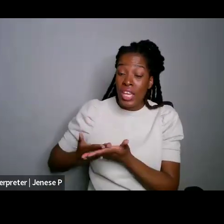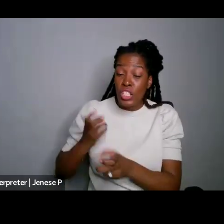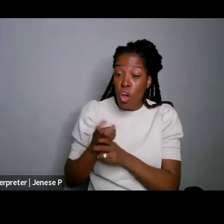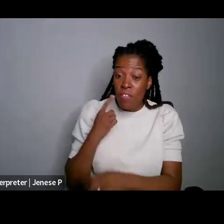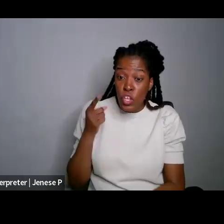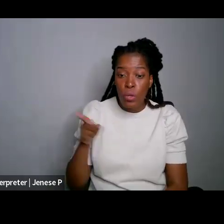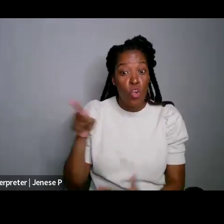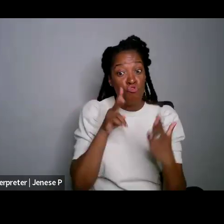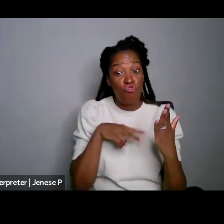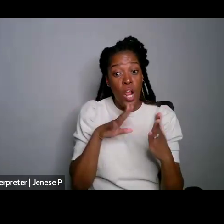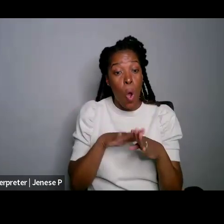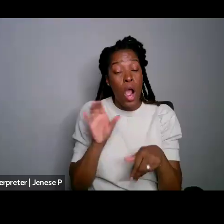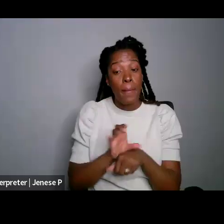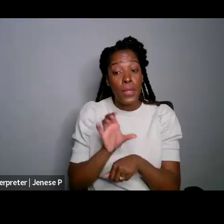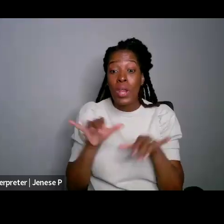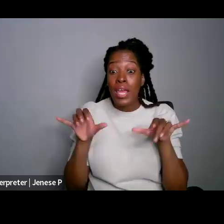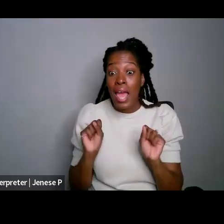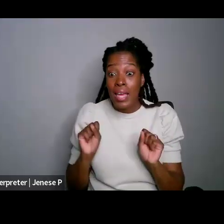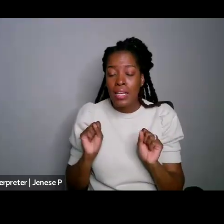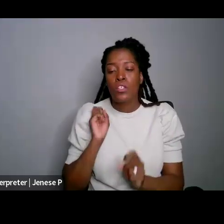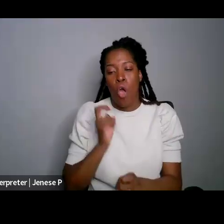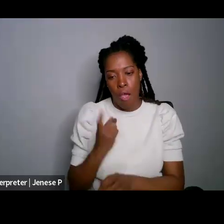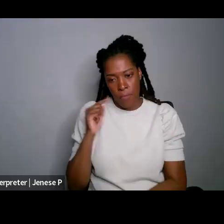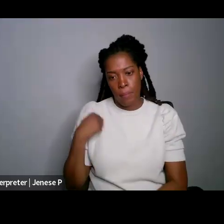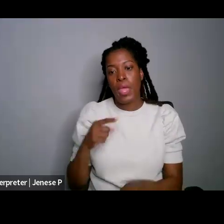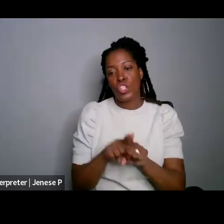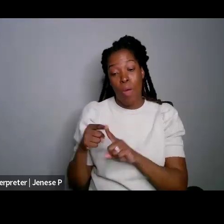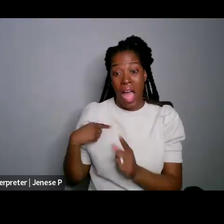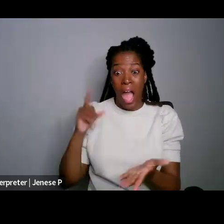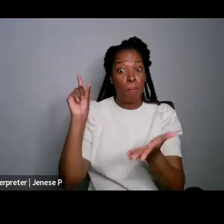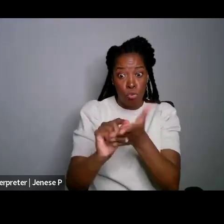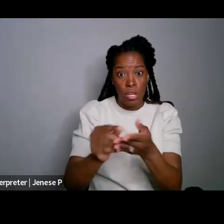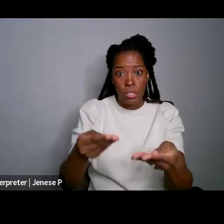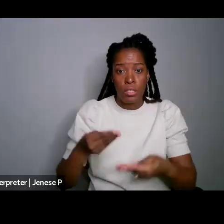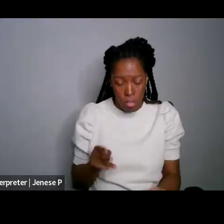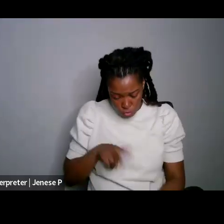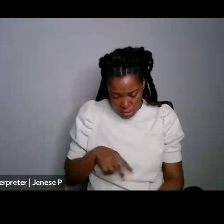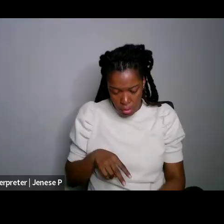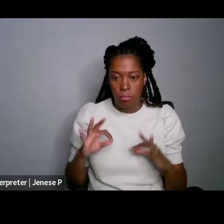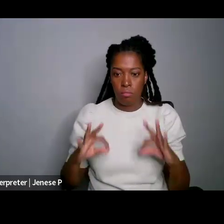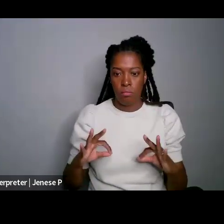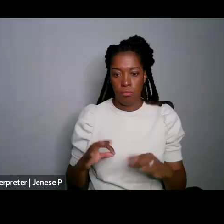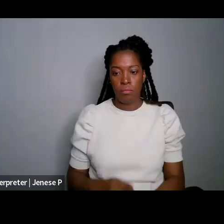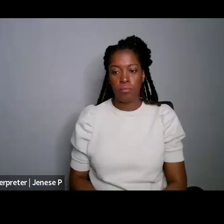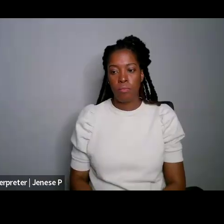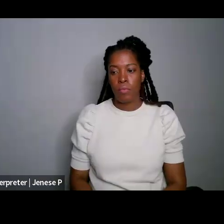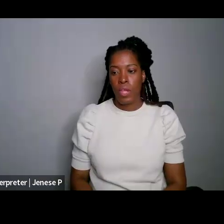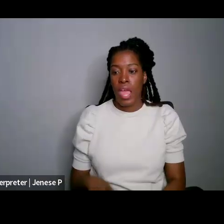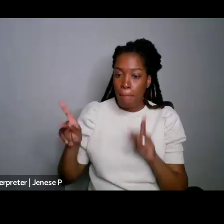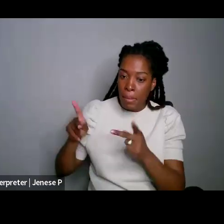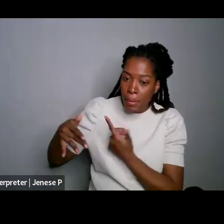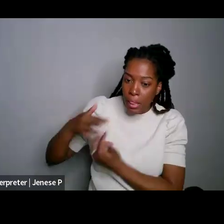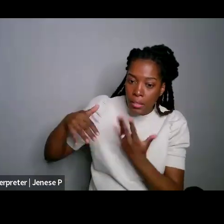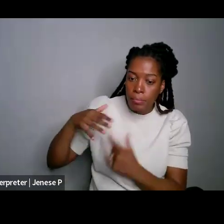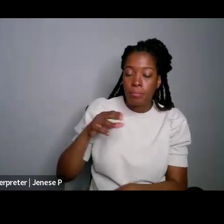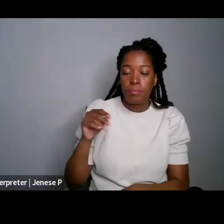computer, yes, that is so hard for me as well. I print everything. Peopling and screen time,